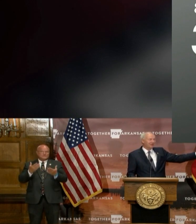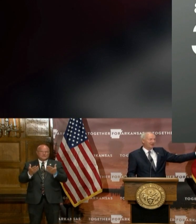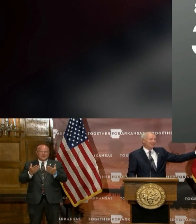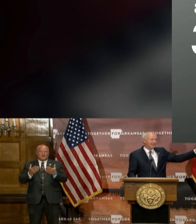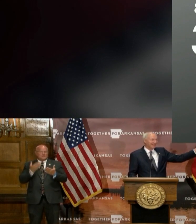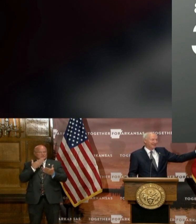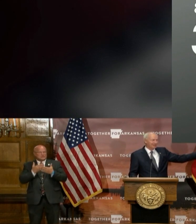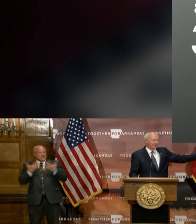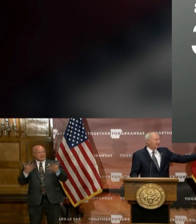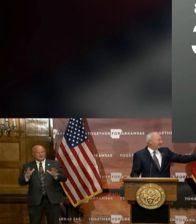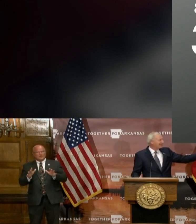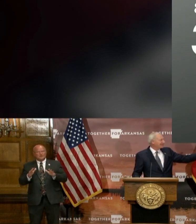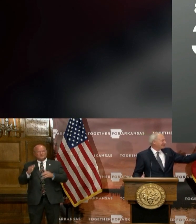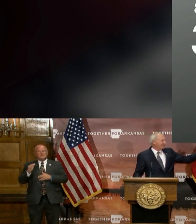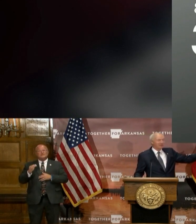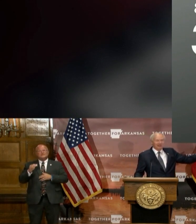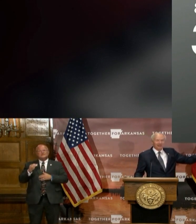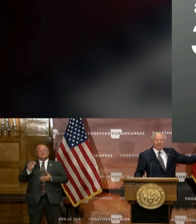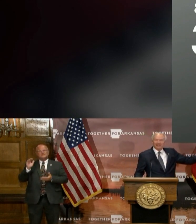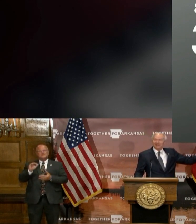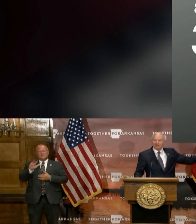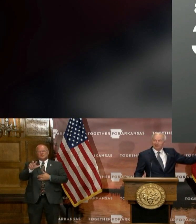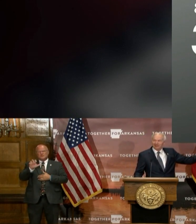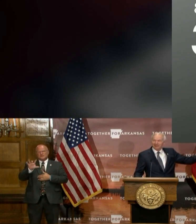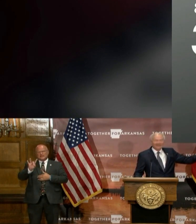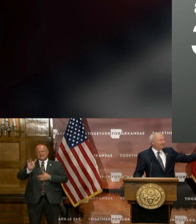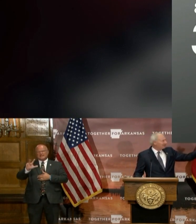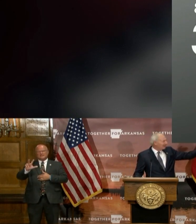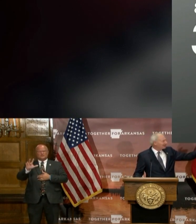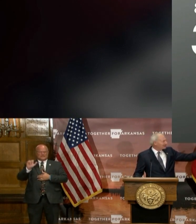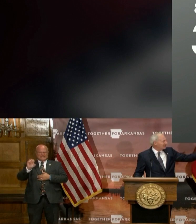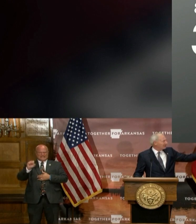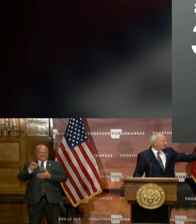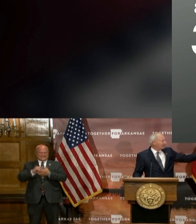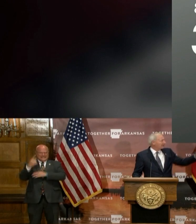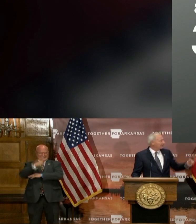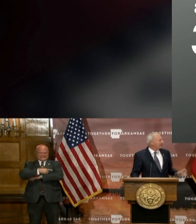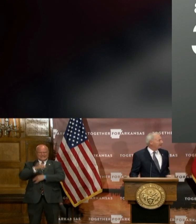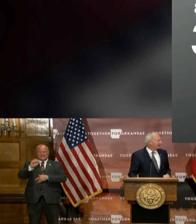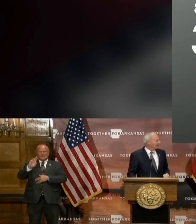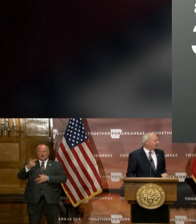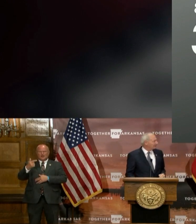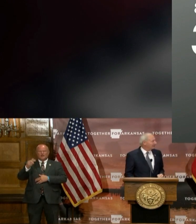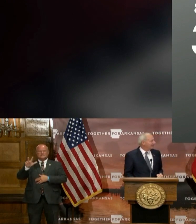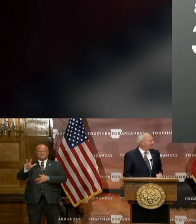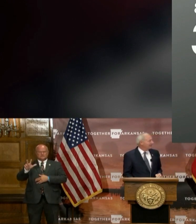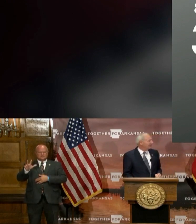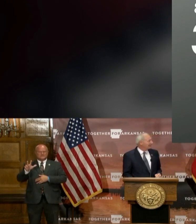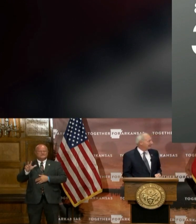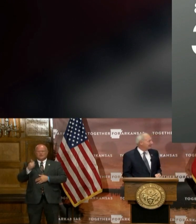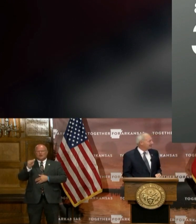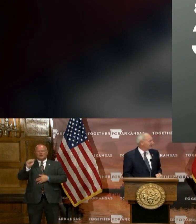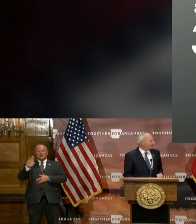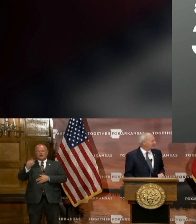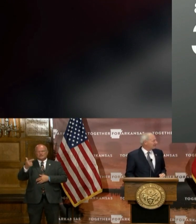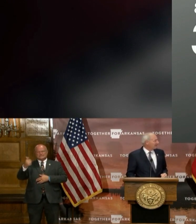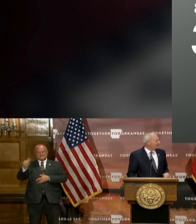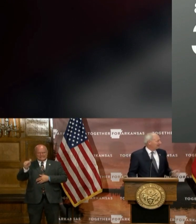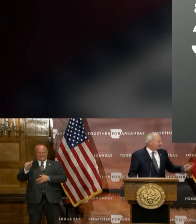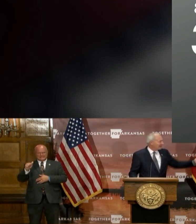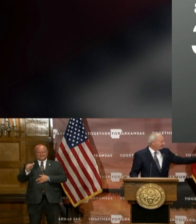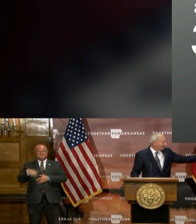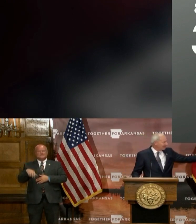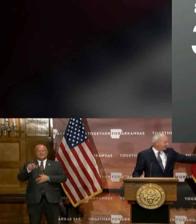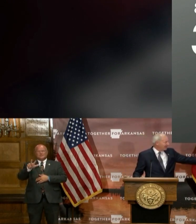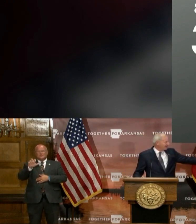on their part, that it was low cases of 383. But August 10th, we had 383 cases.